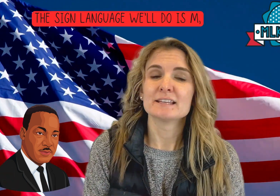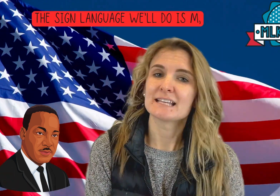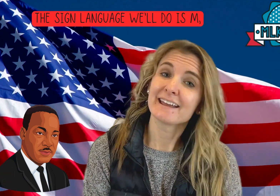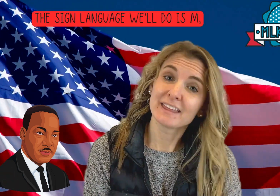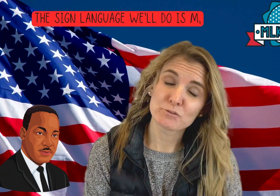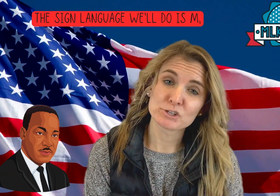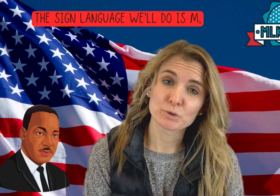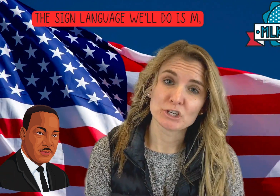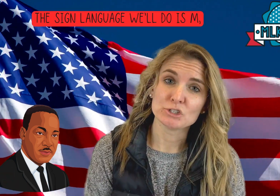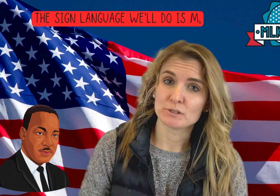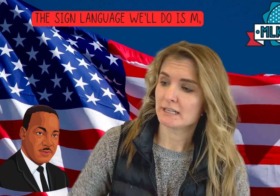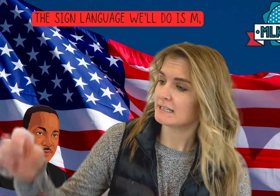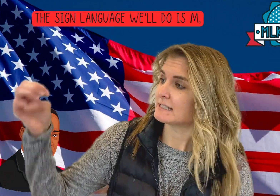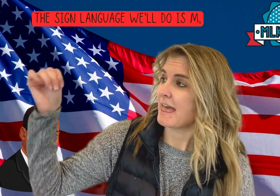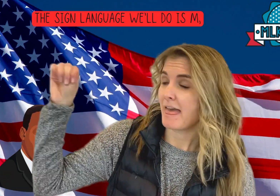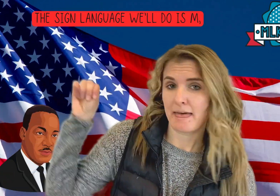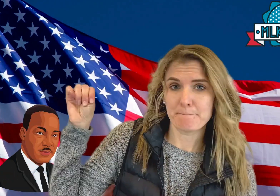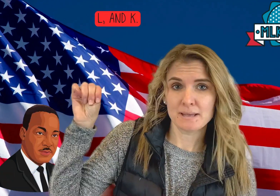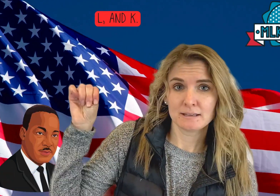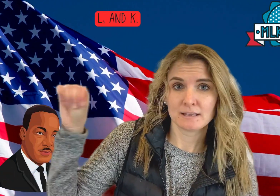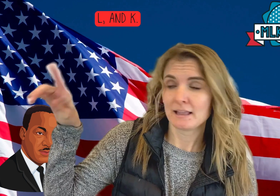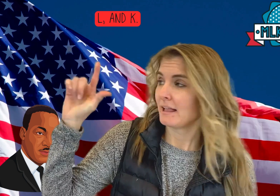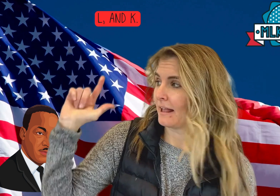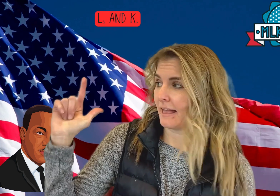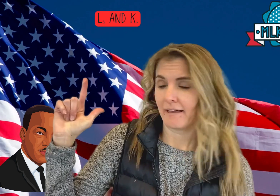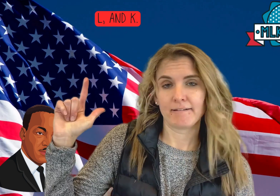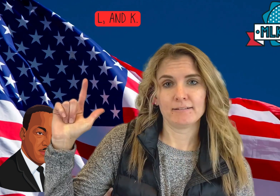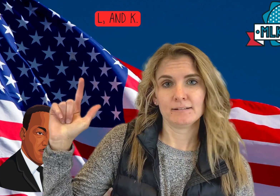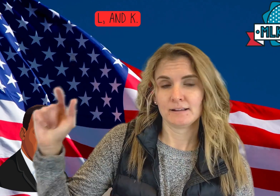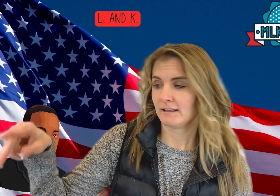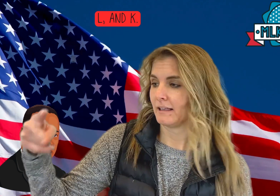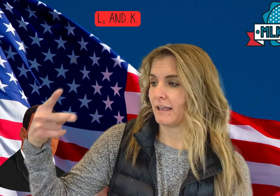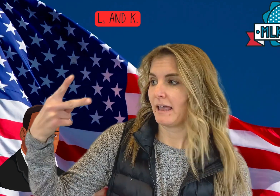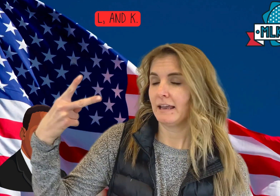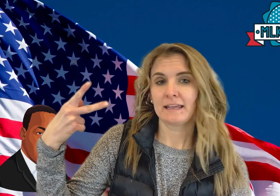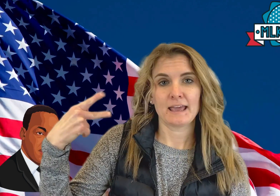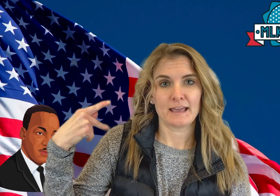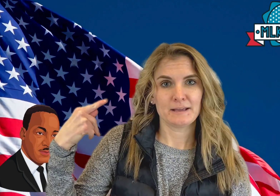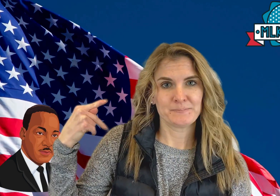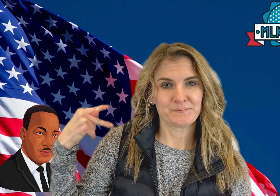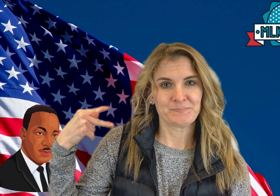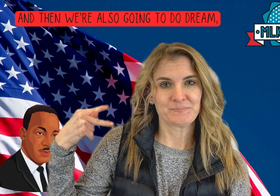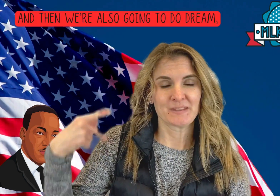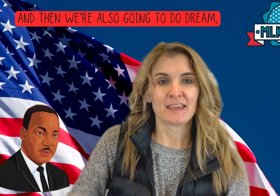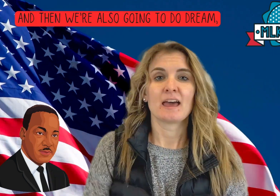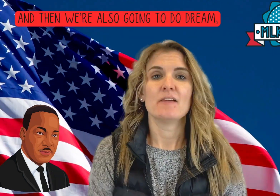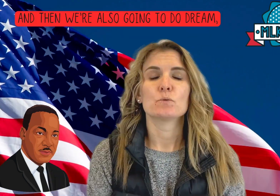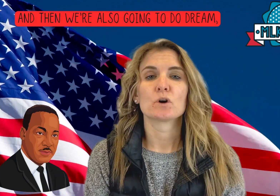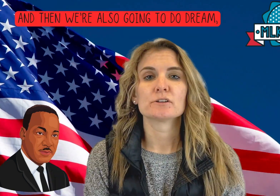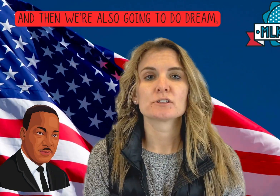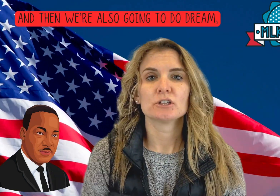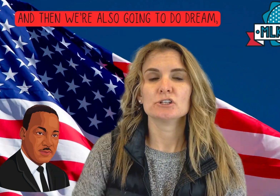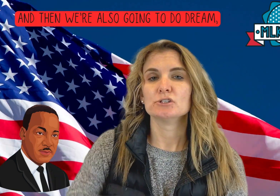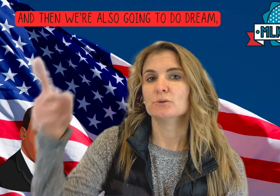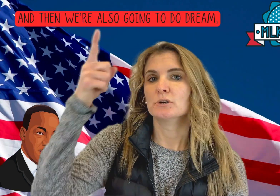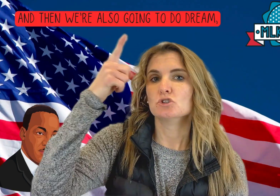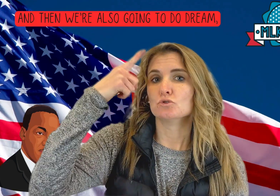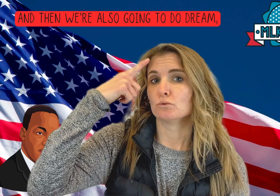sign language we're going to do it is M, L, and K. And then we're also going to do